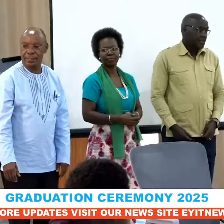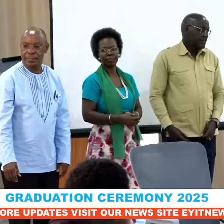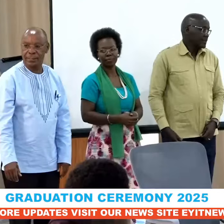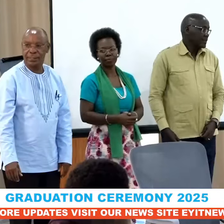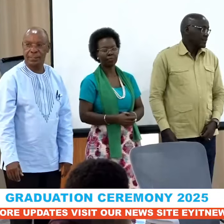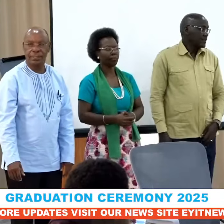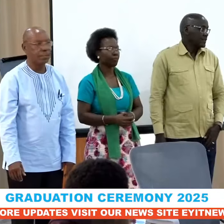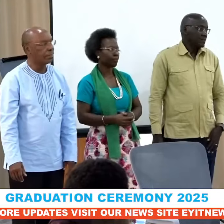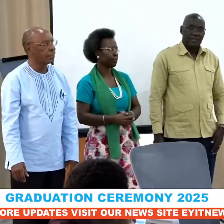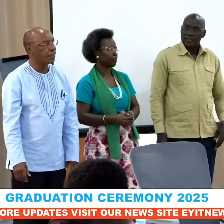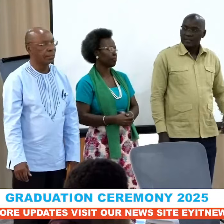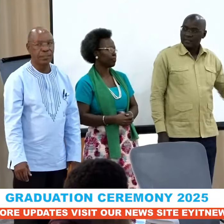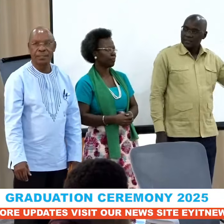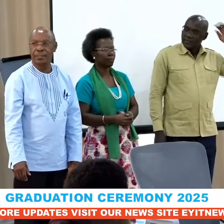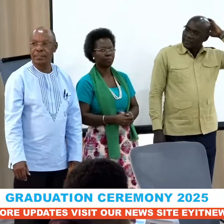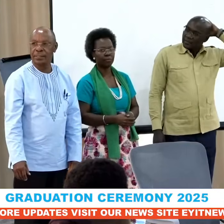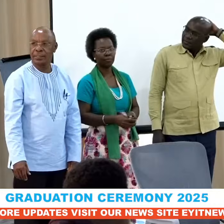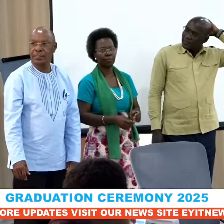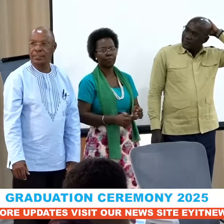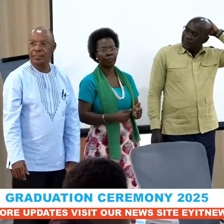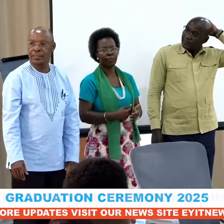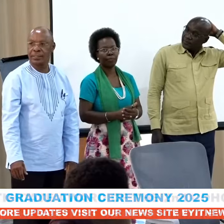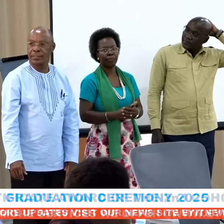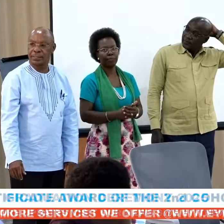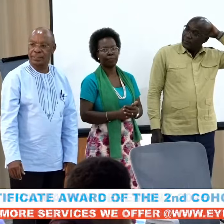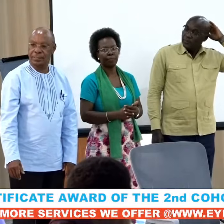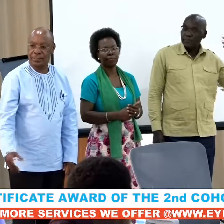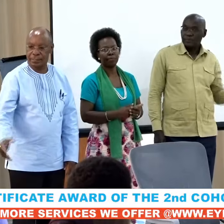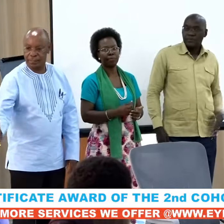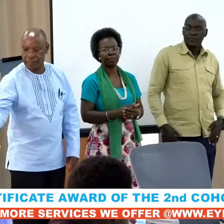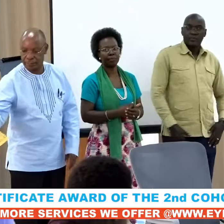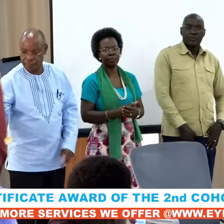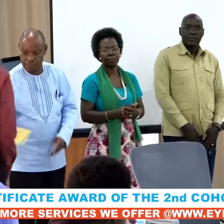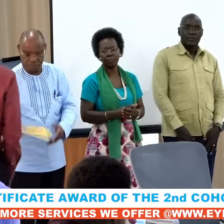Rita? Who's this?